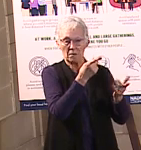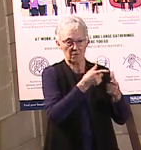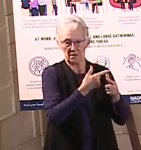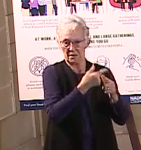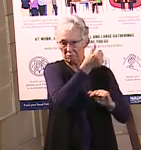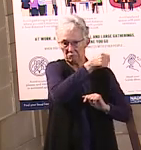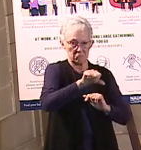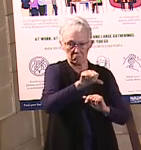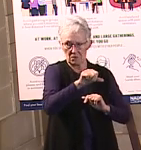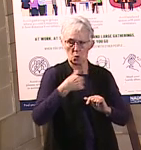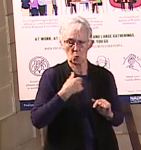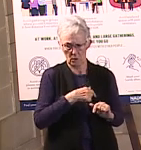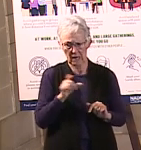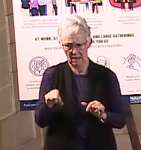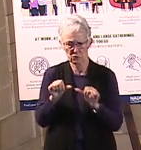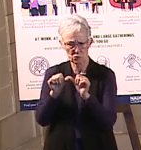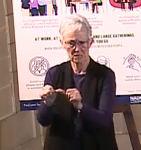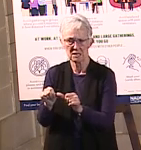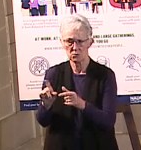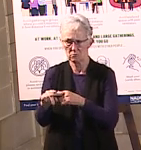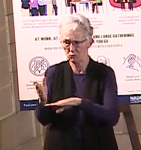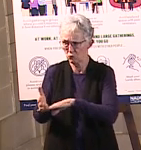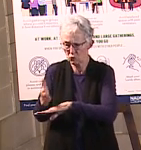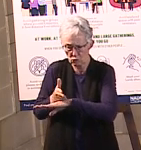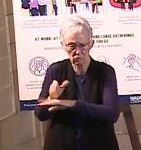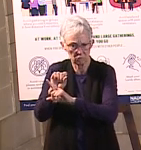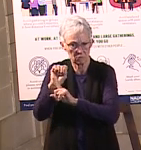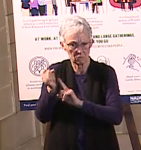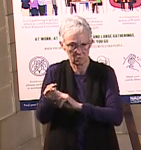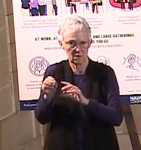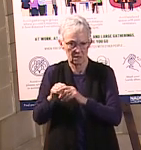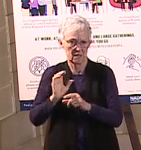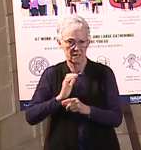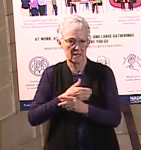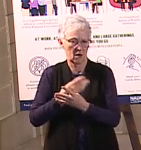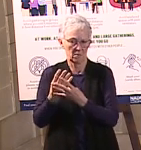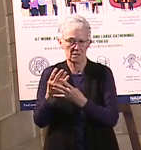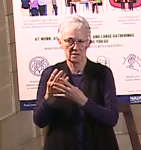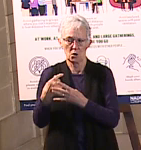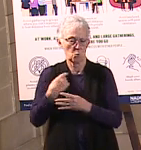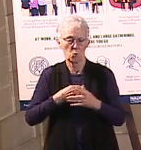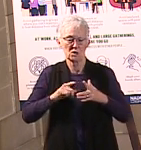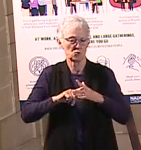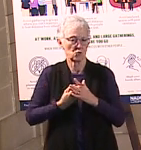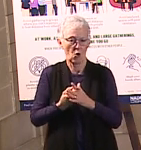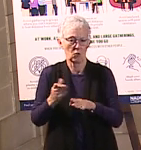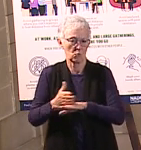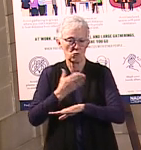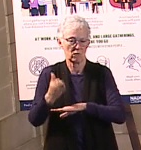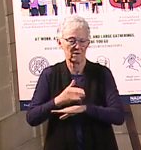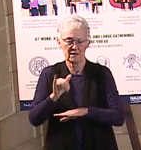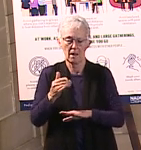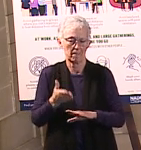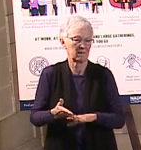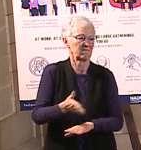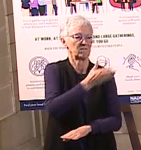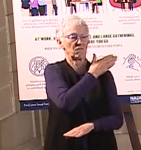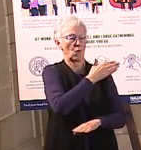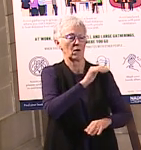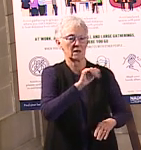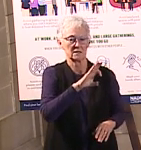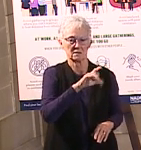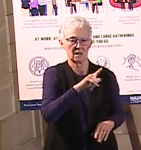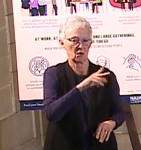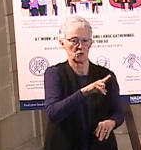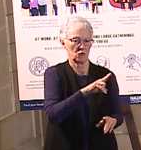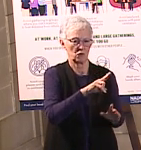that. We'll have to continue to make investments, but we are making those, and it was long before the ACLU brought their lawsuit. And also playing the devil's advocate,